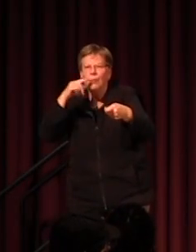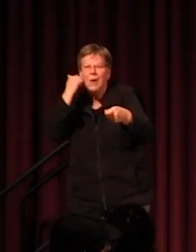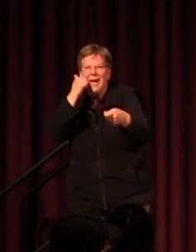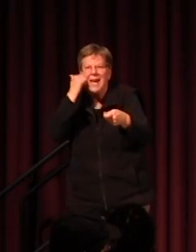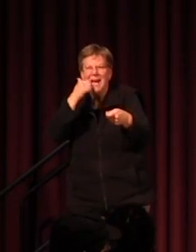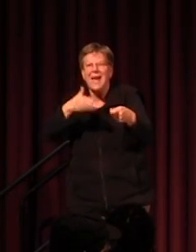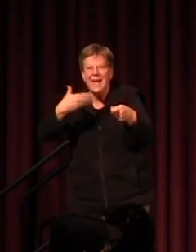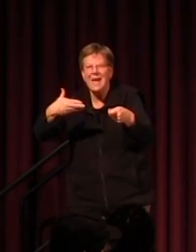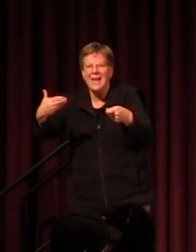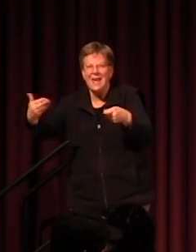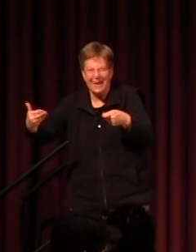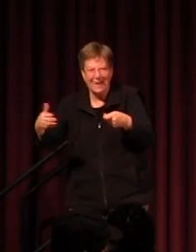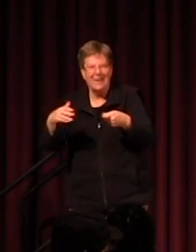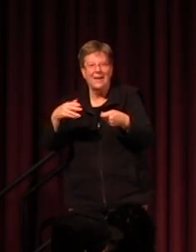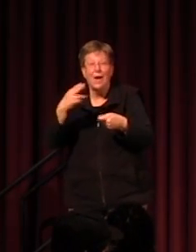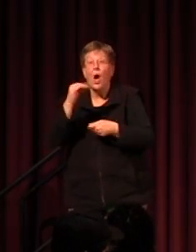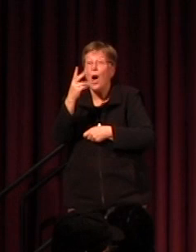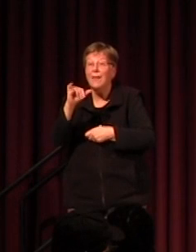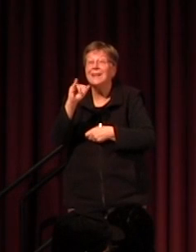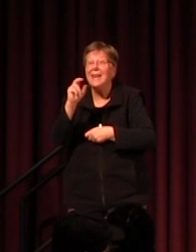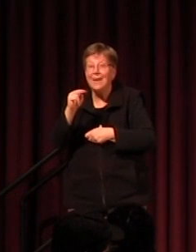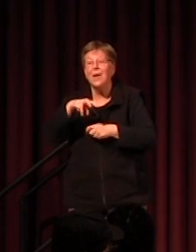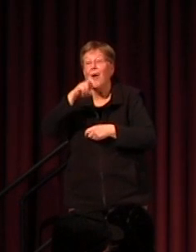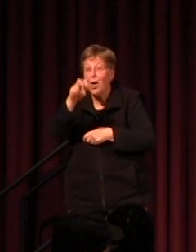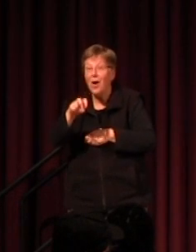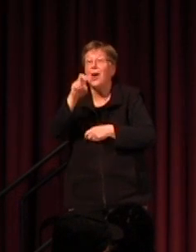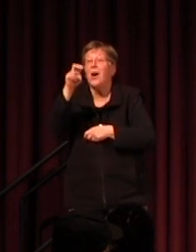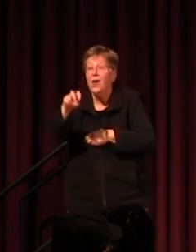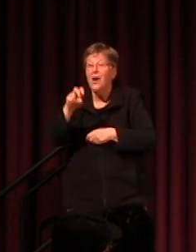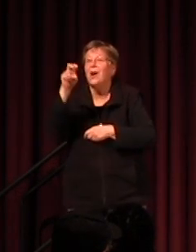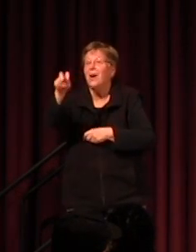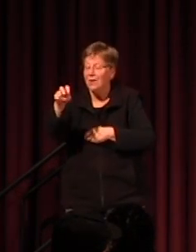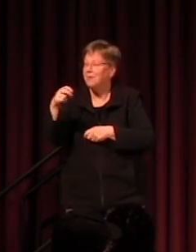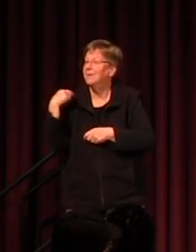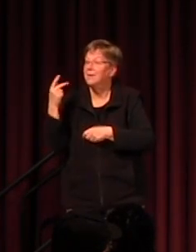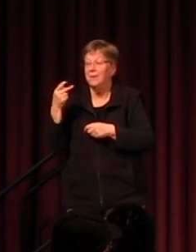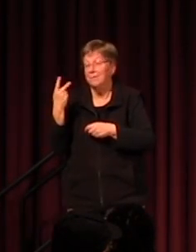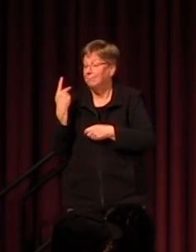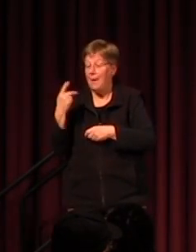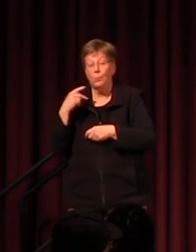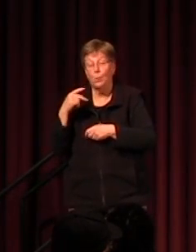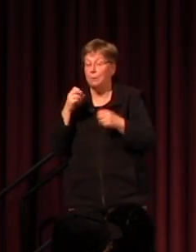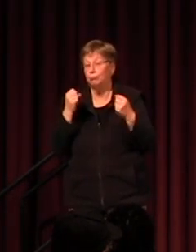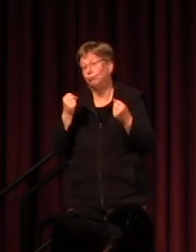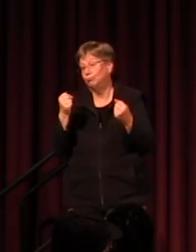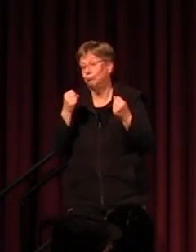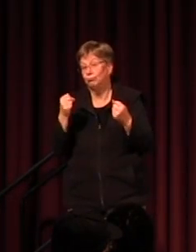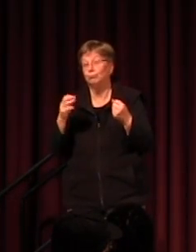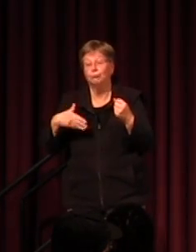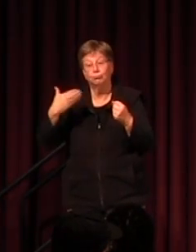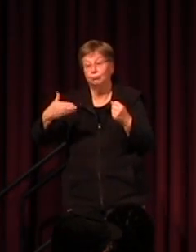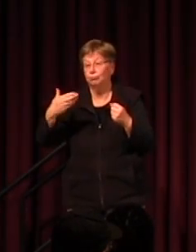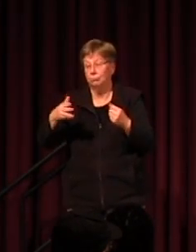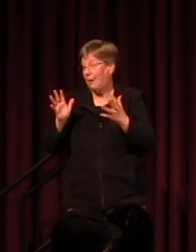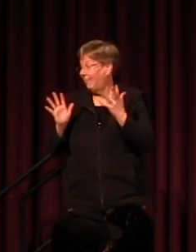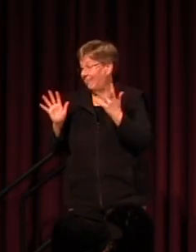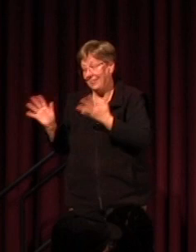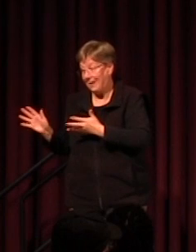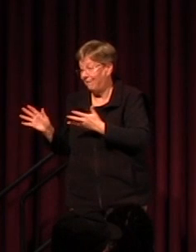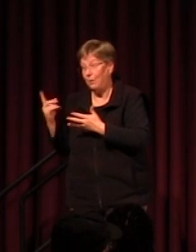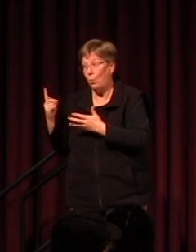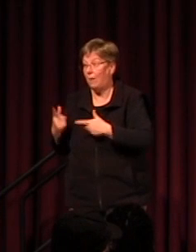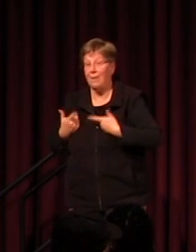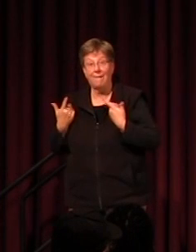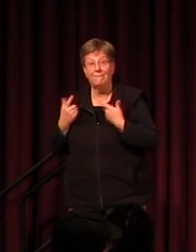next, Holiday Inn to Holiday Inn. And we just worked our way across the country, like leaving behind one life